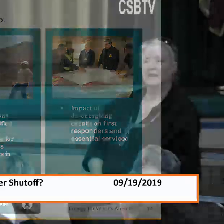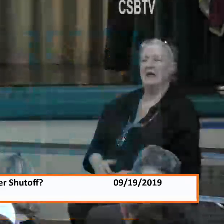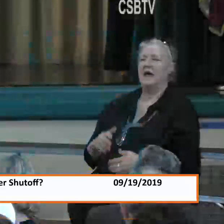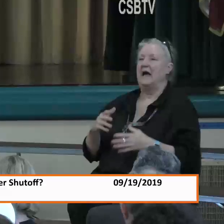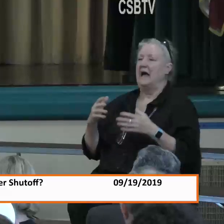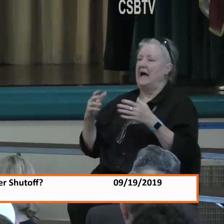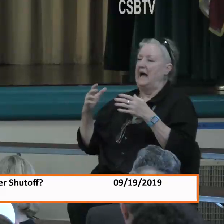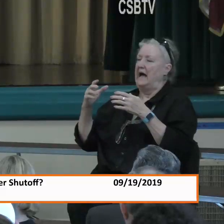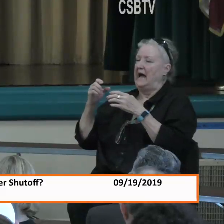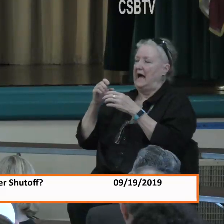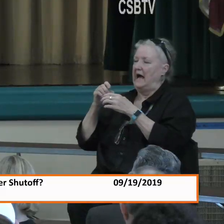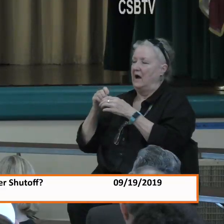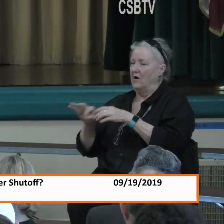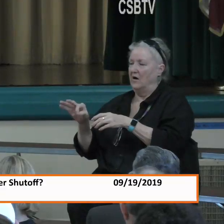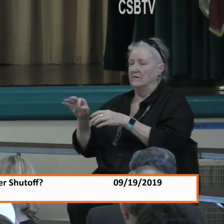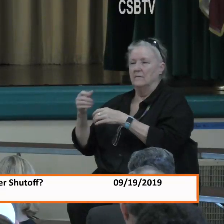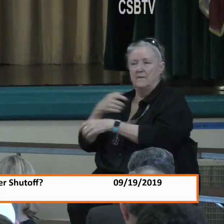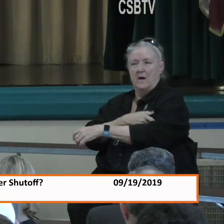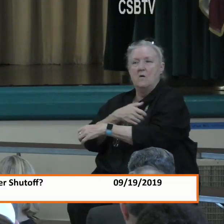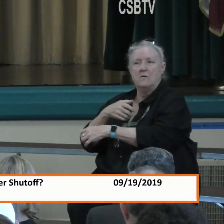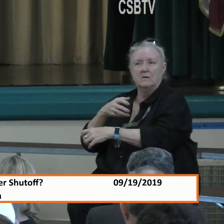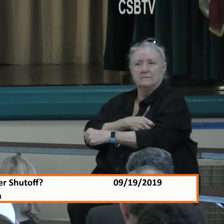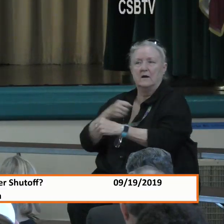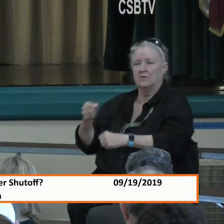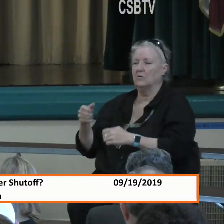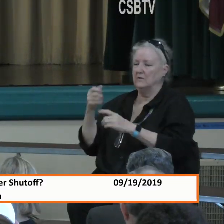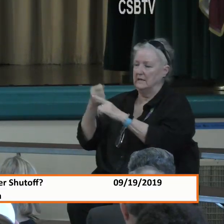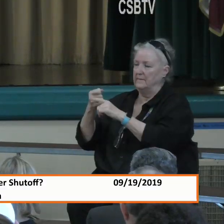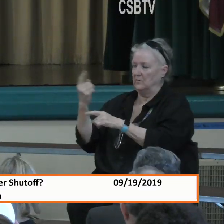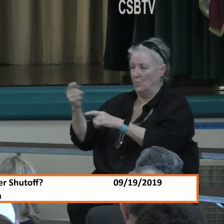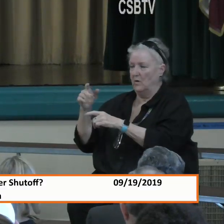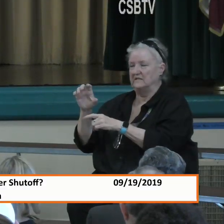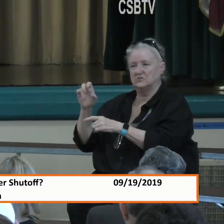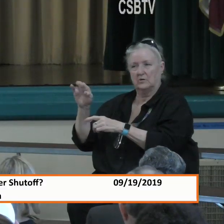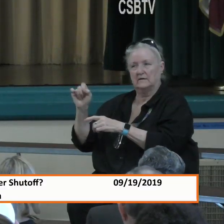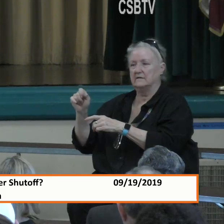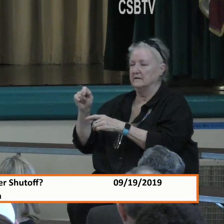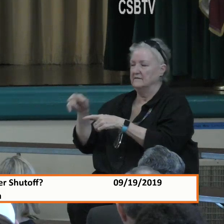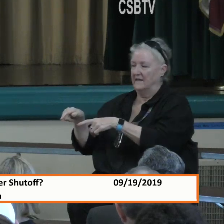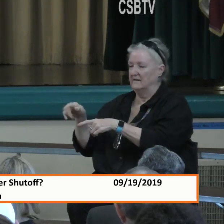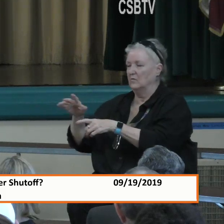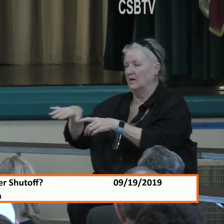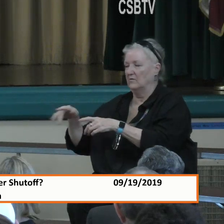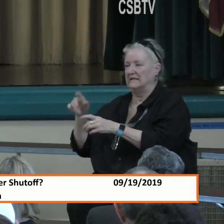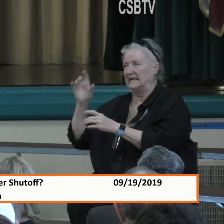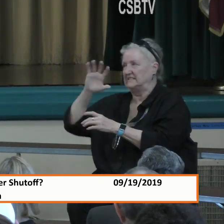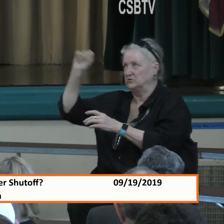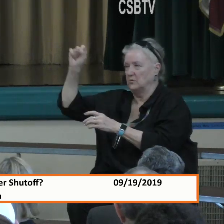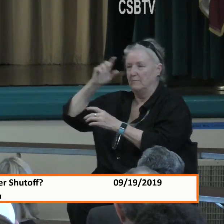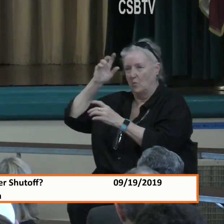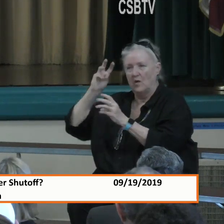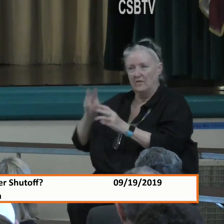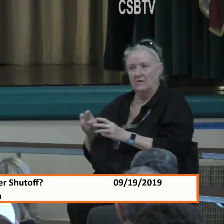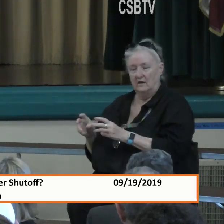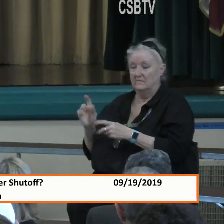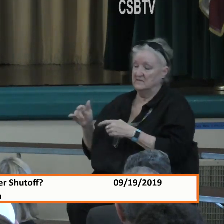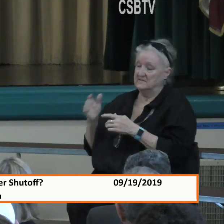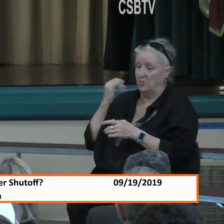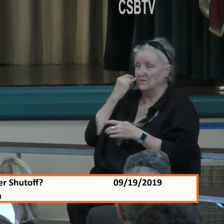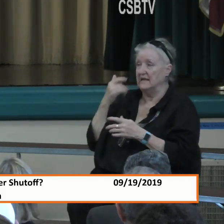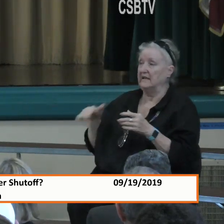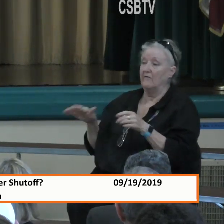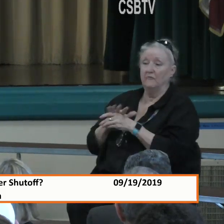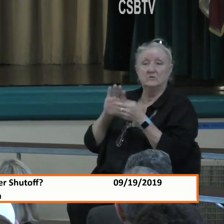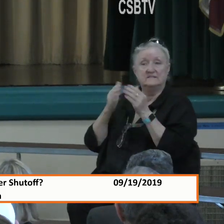Outages will only impact the specific circuits experiencing extreme weather. So in other words, it would be highly unlikely that an